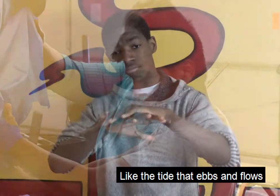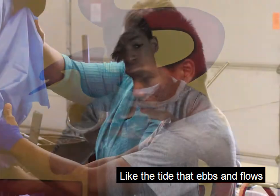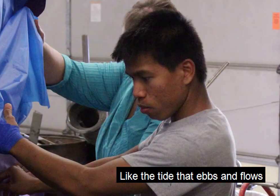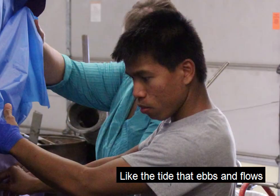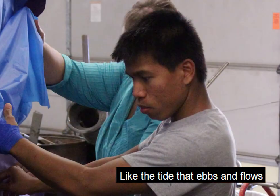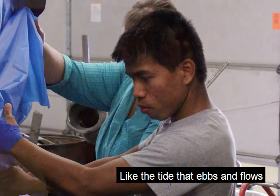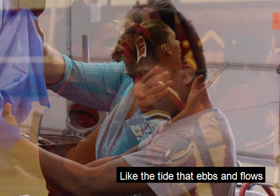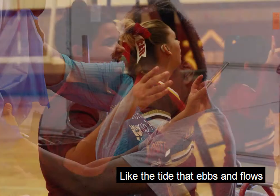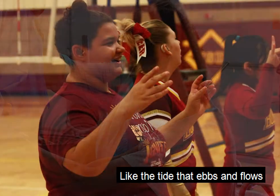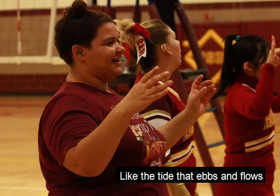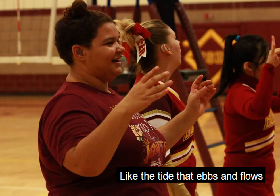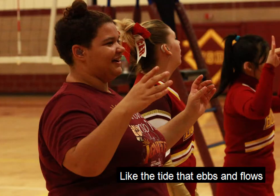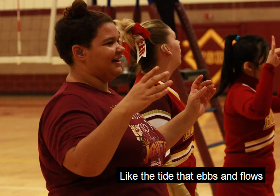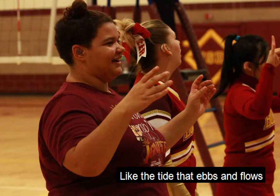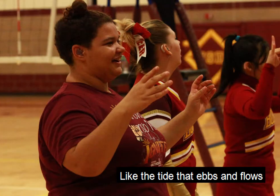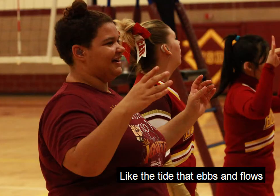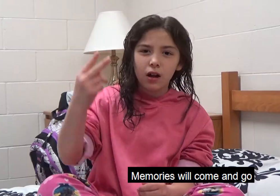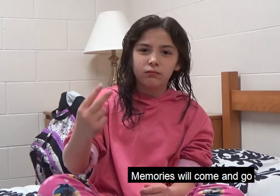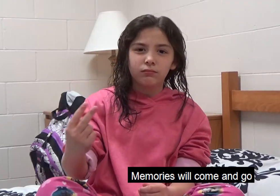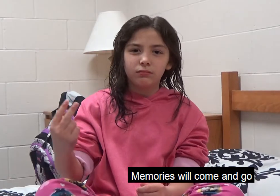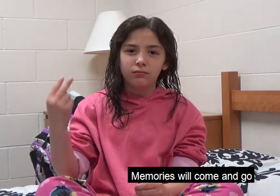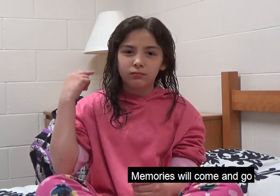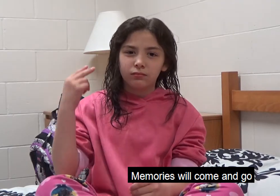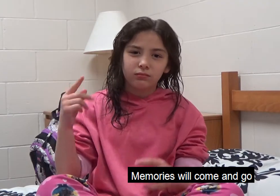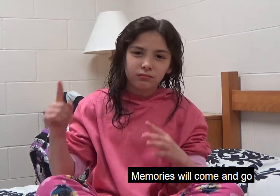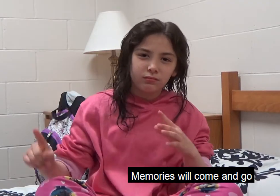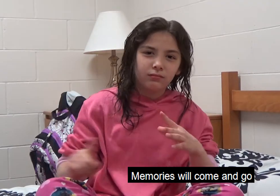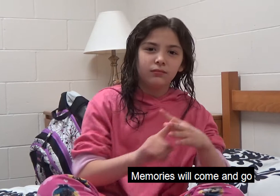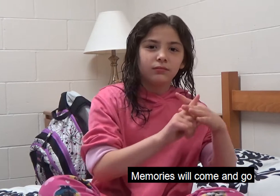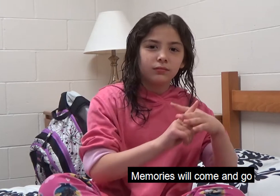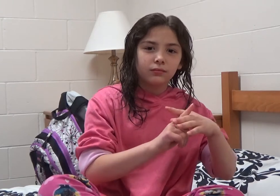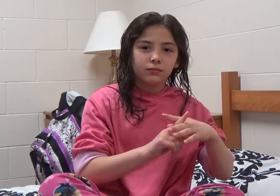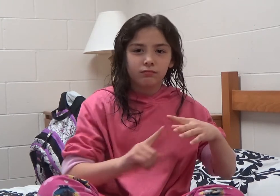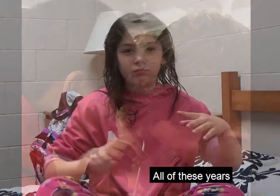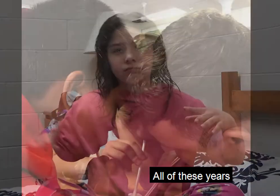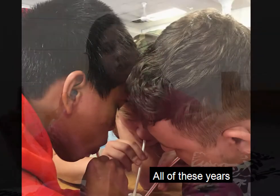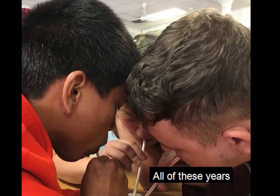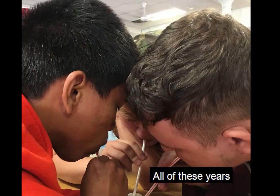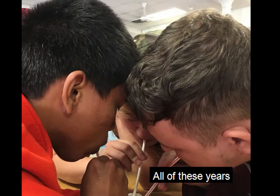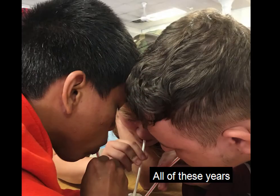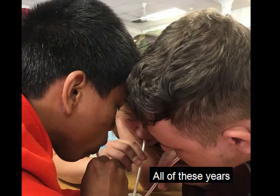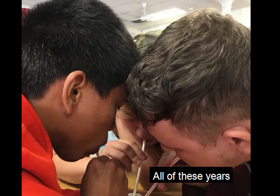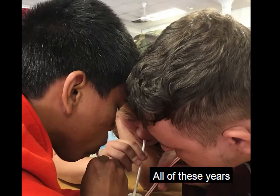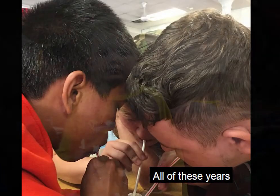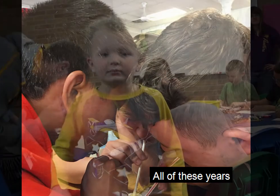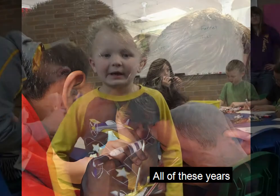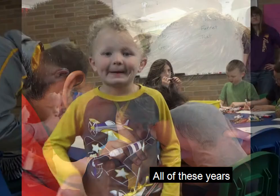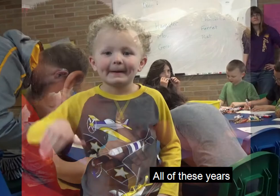that ebbs and flows Memories will come and go All of these years